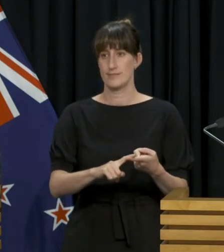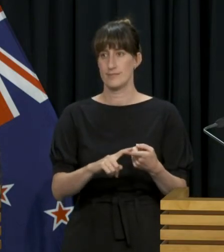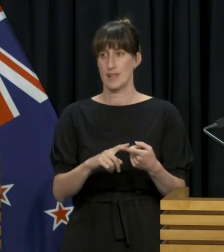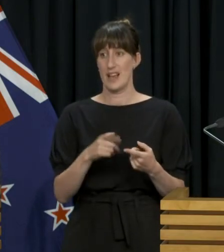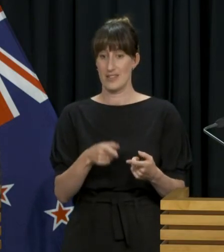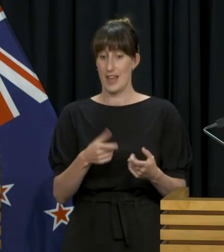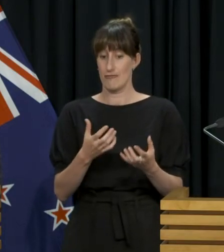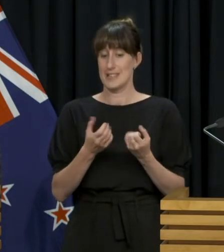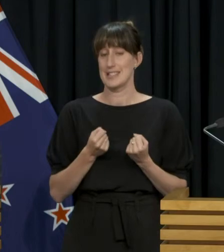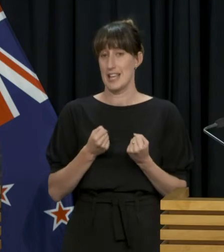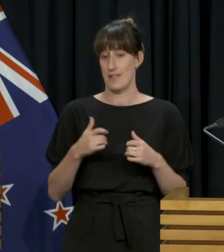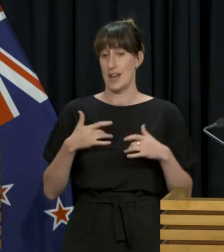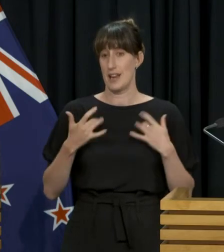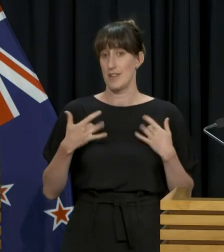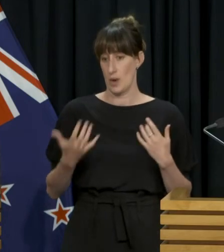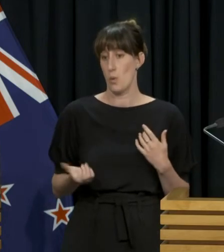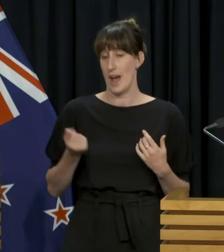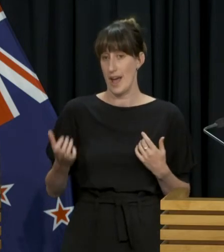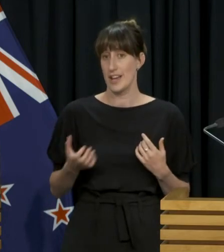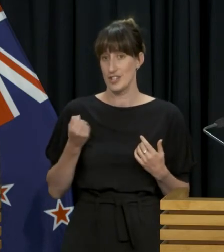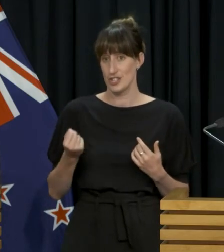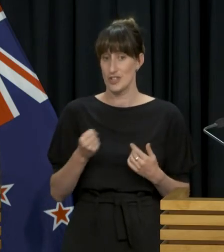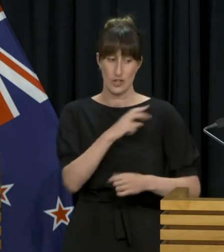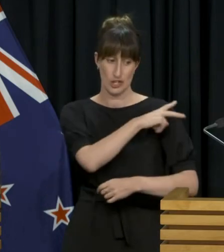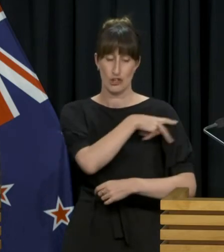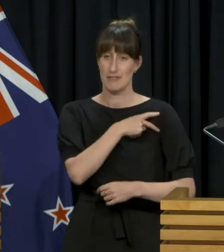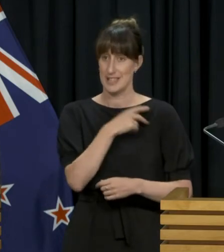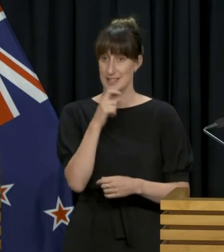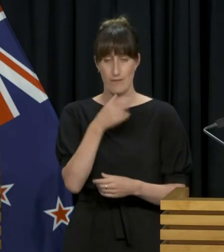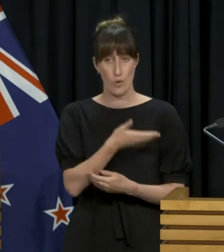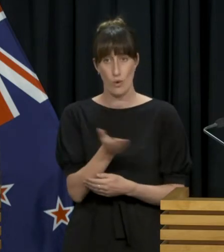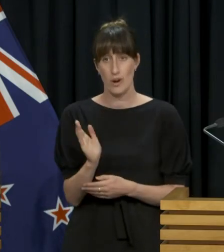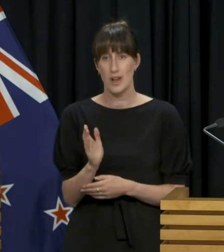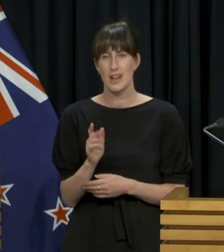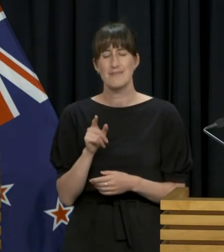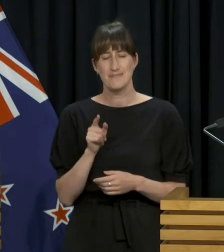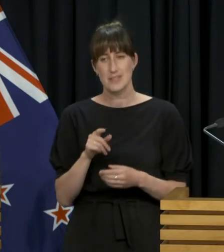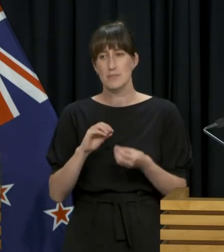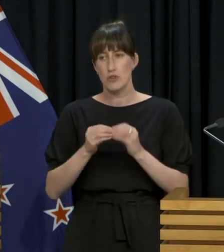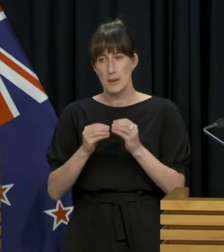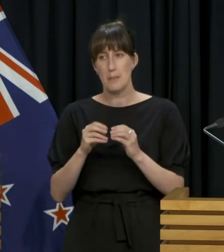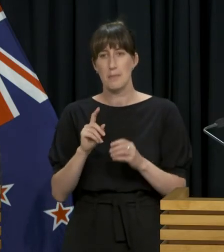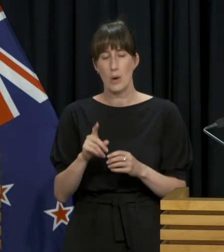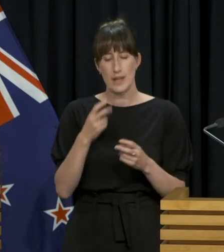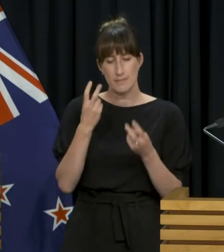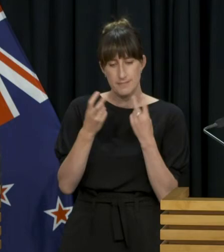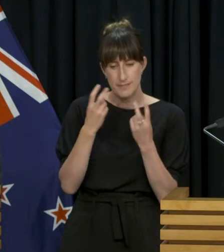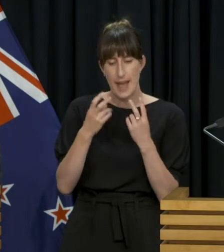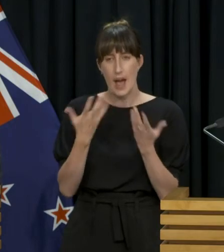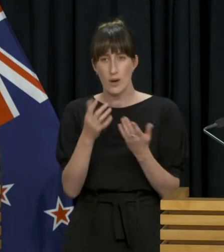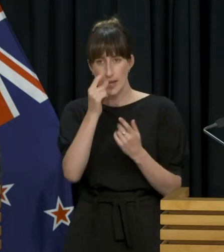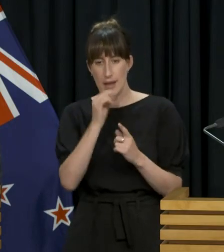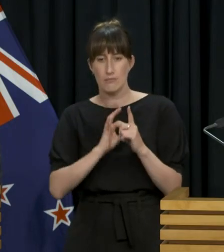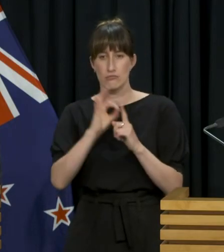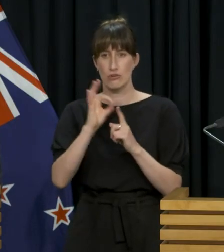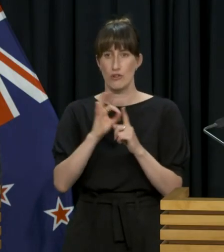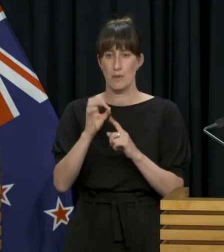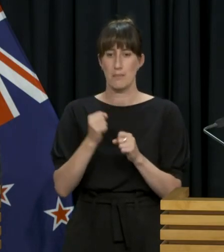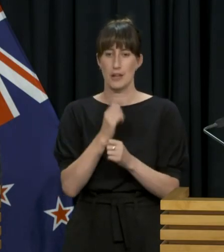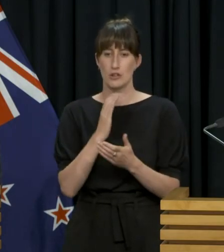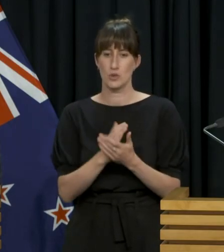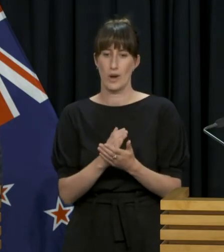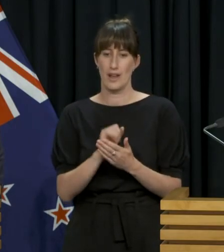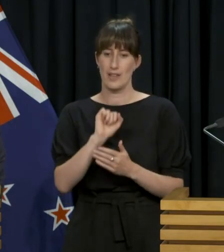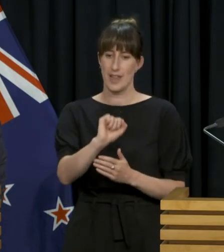the living wage. That is actually helping us with that problem. So we continue to look at how we can do that better, how we can make sure we're improving their terms